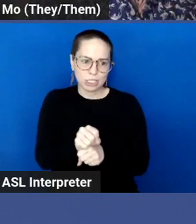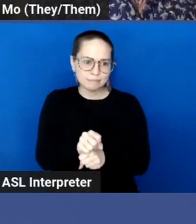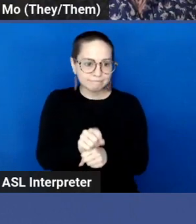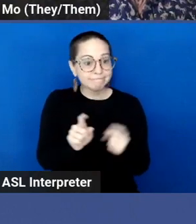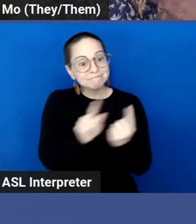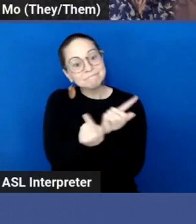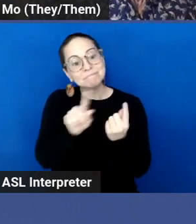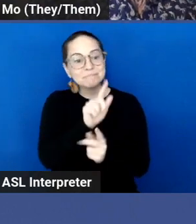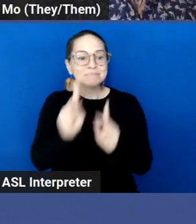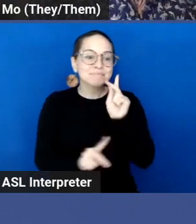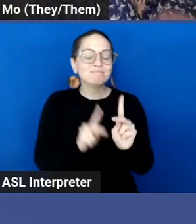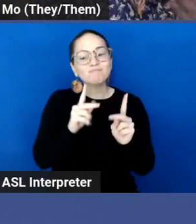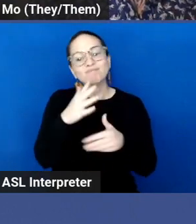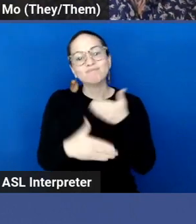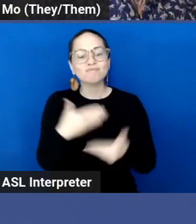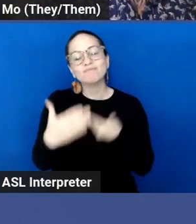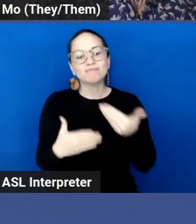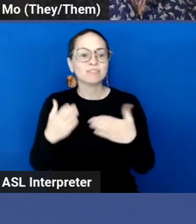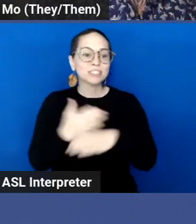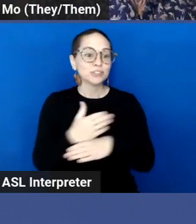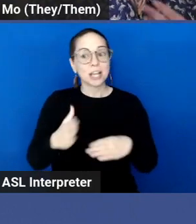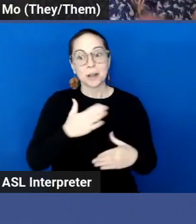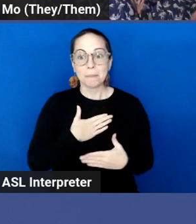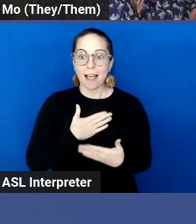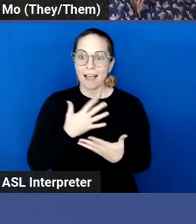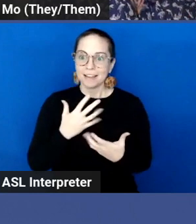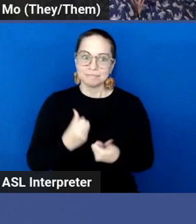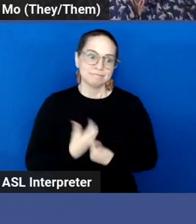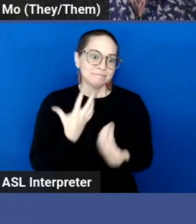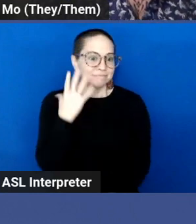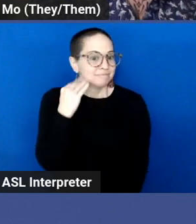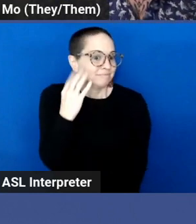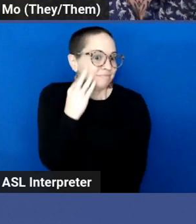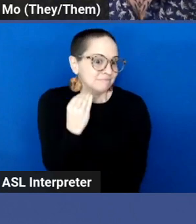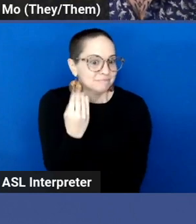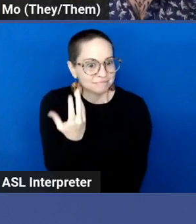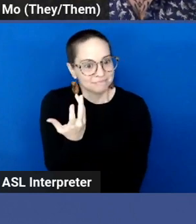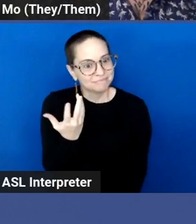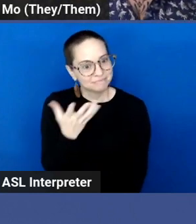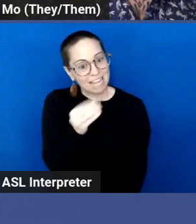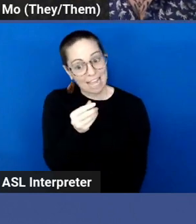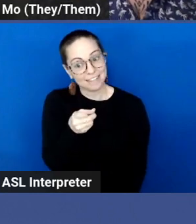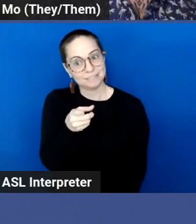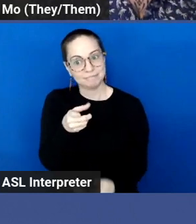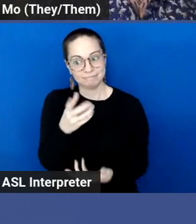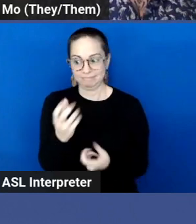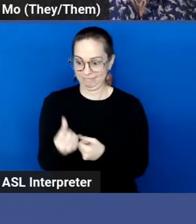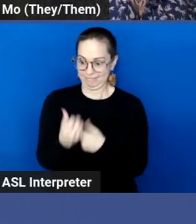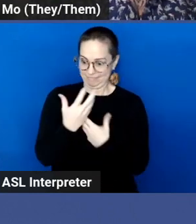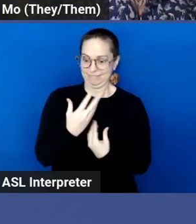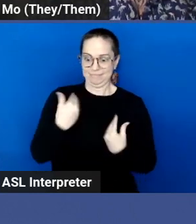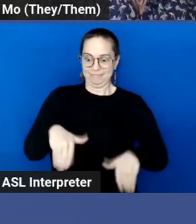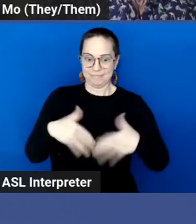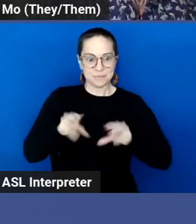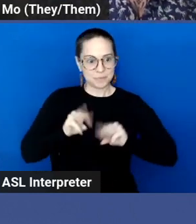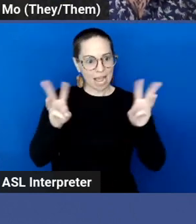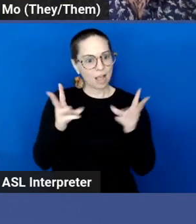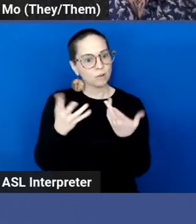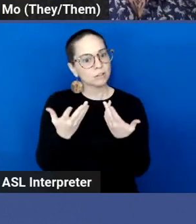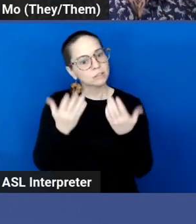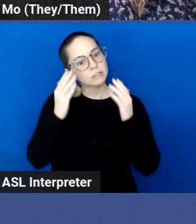along the way and sharing my journey and them sharing theirs with me. You can help others. It teaches